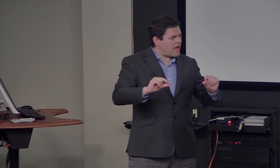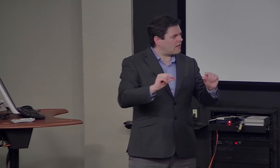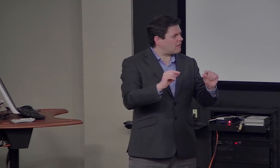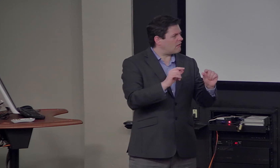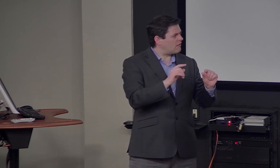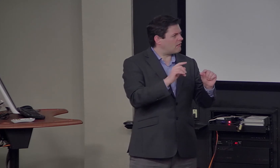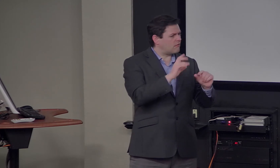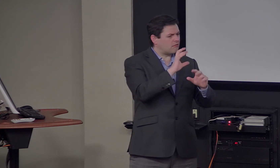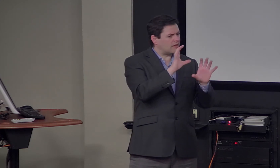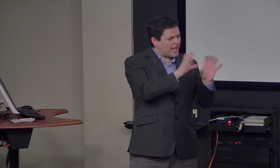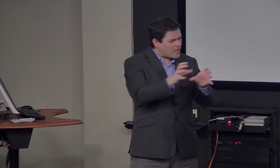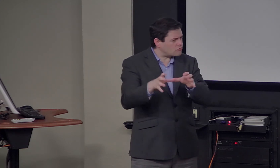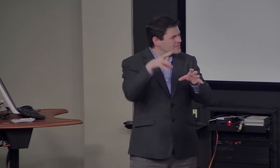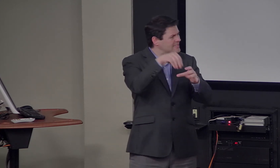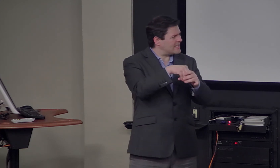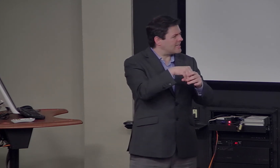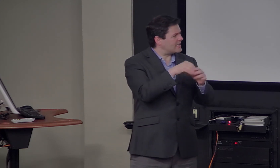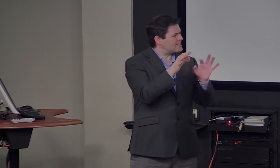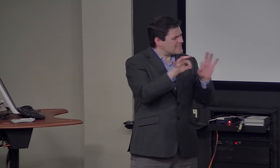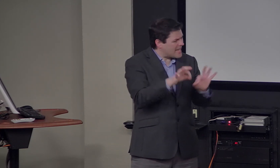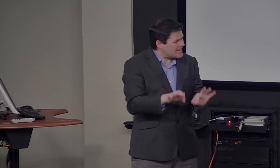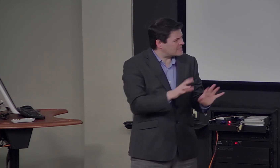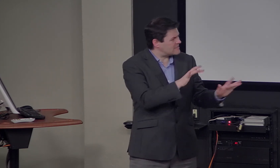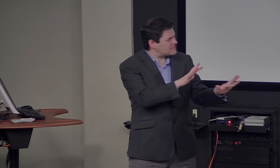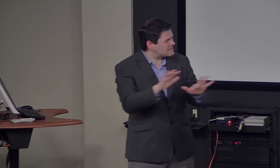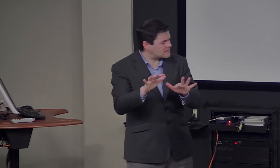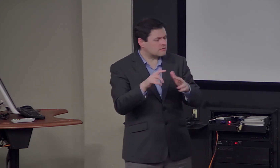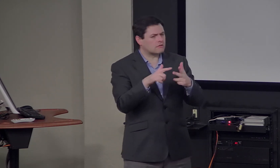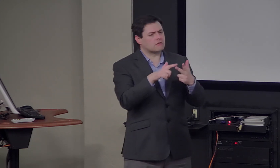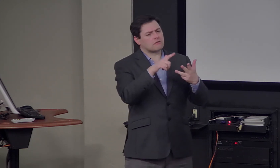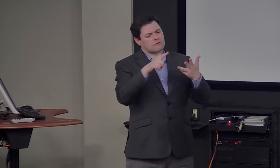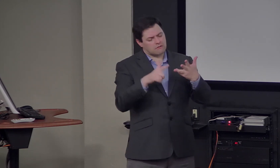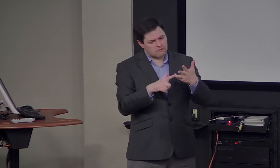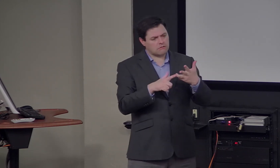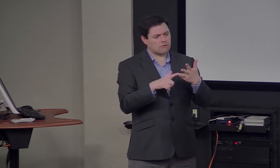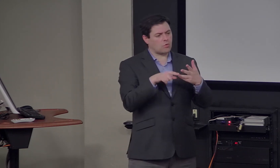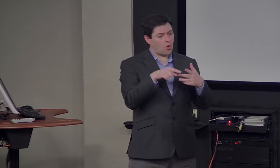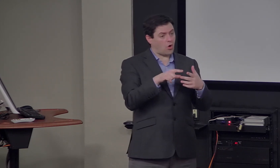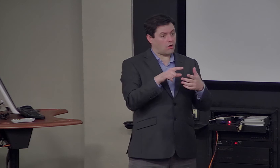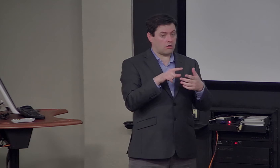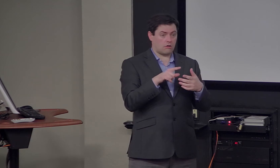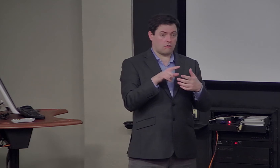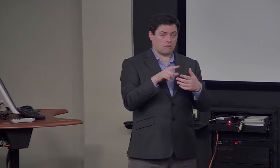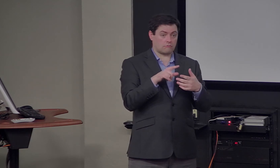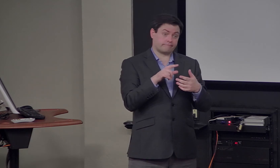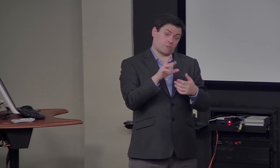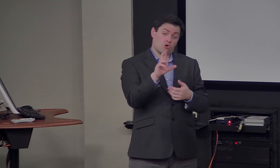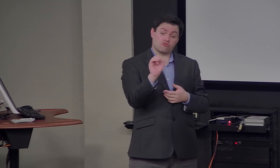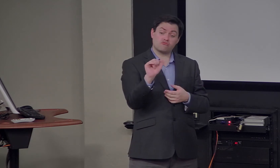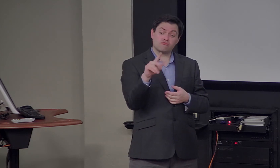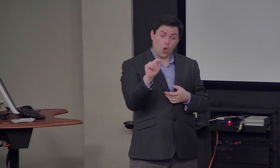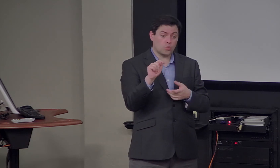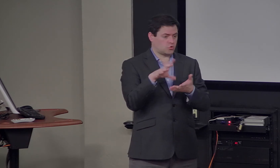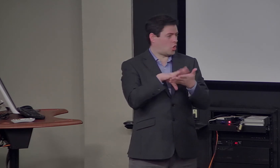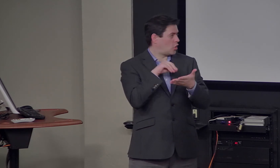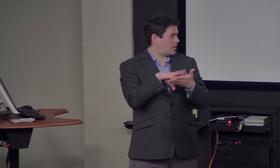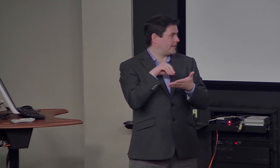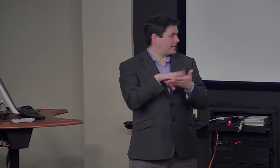pronounced, and there's a grammatical portion of it where there's categories and sentences that have to be discerned from others. Another portion of this test is